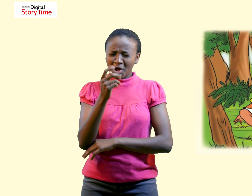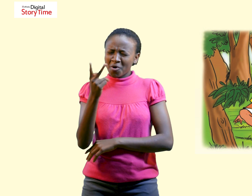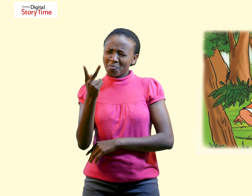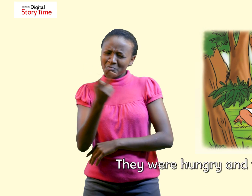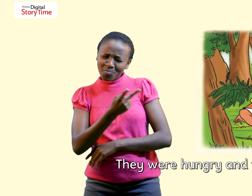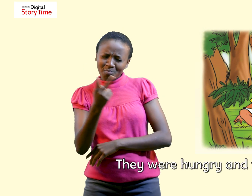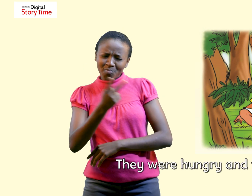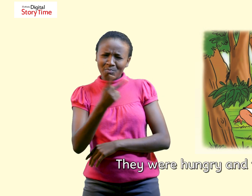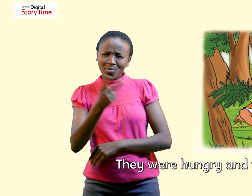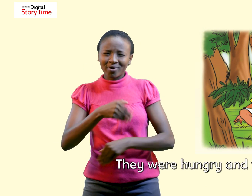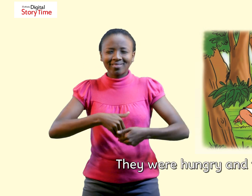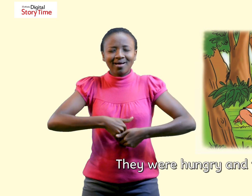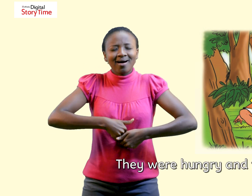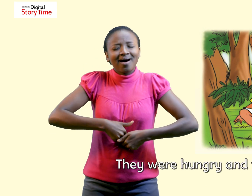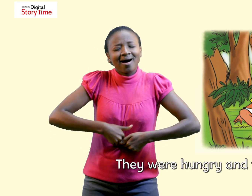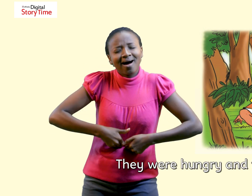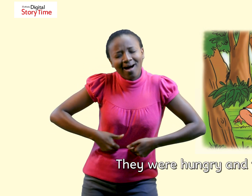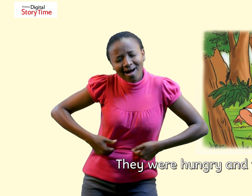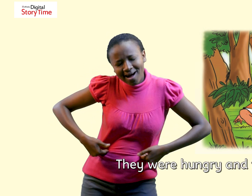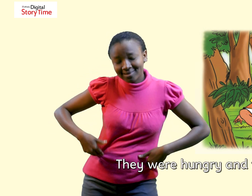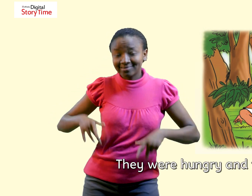They were hungry and tired.